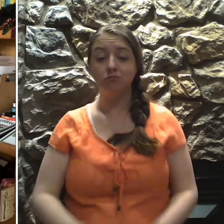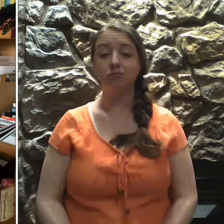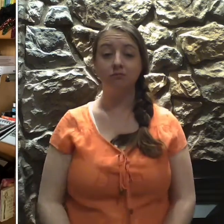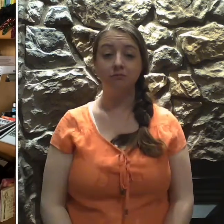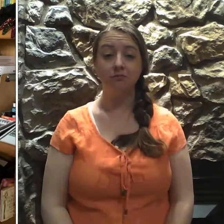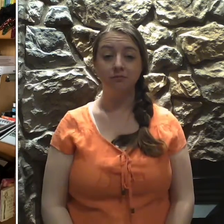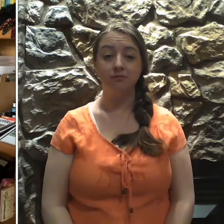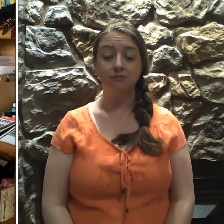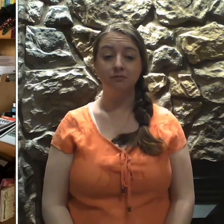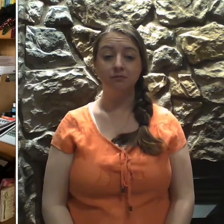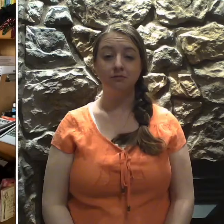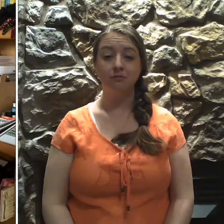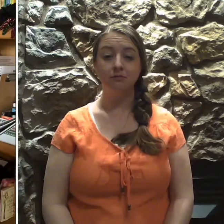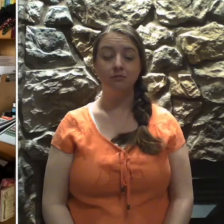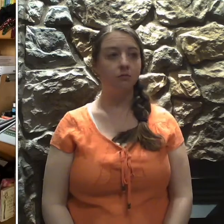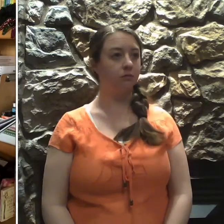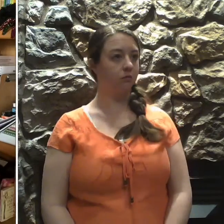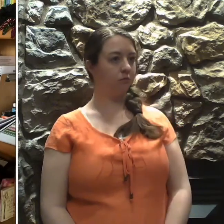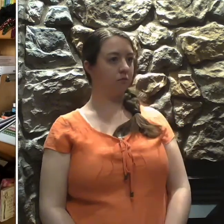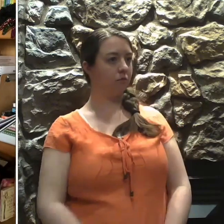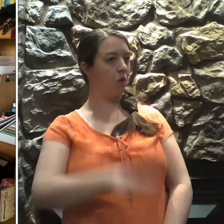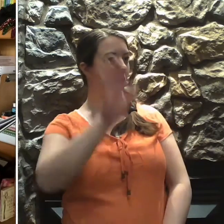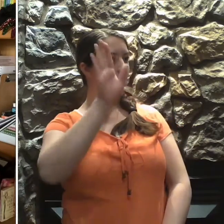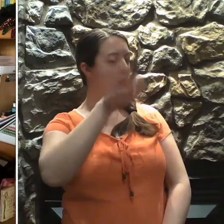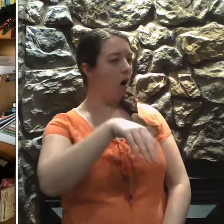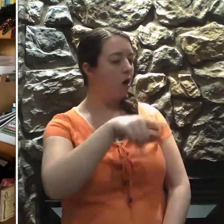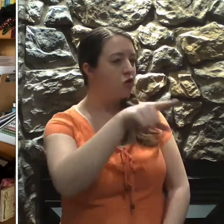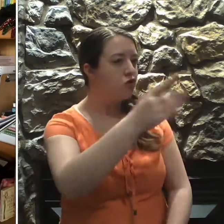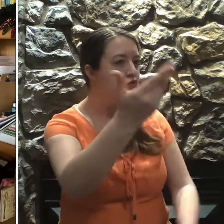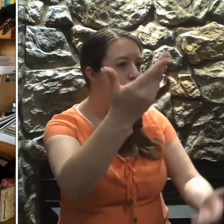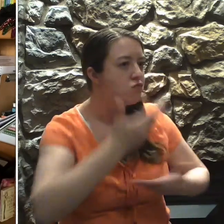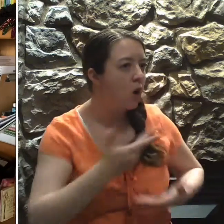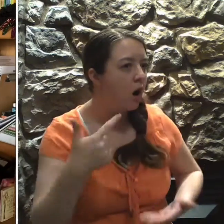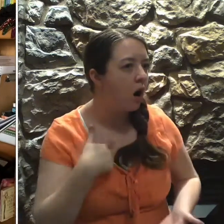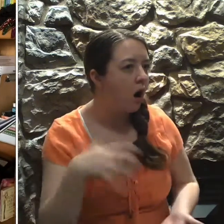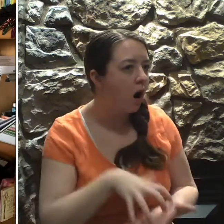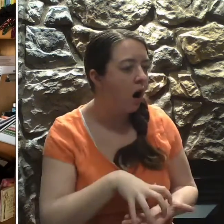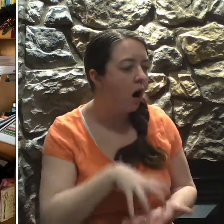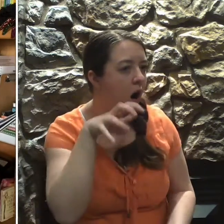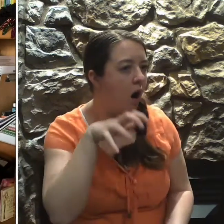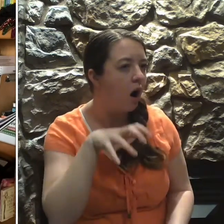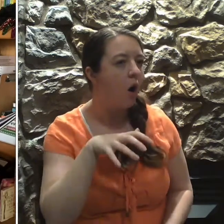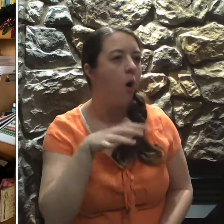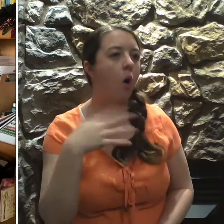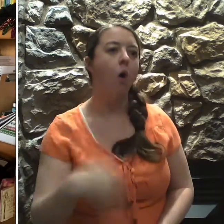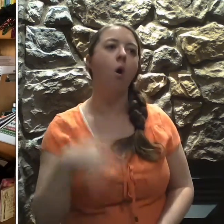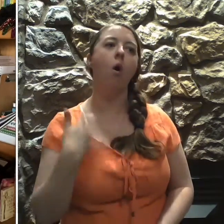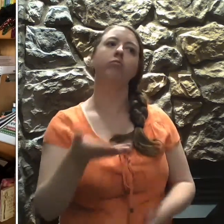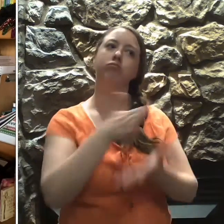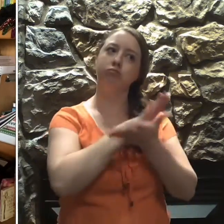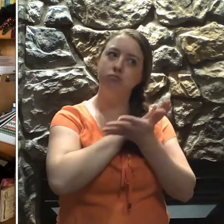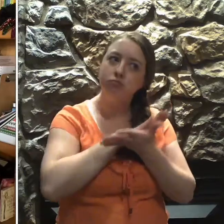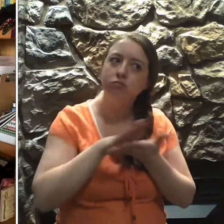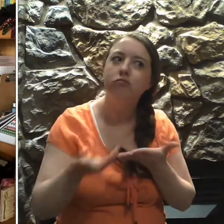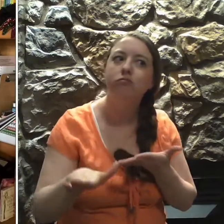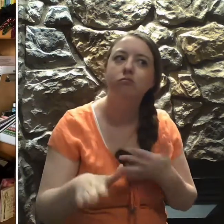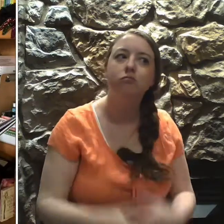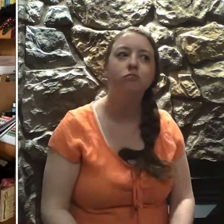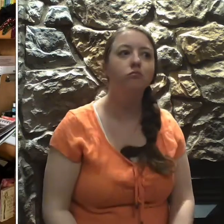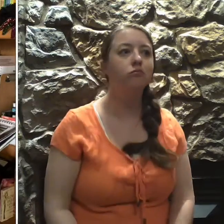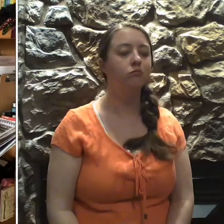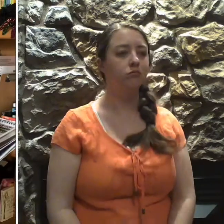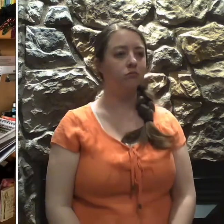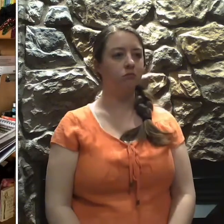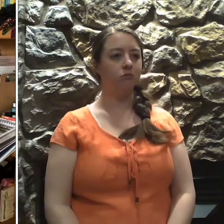You brought me some cake, said Stillwater. That was very nice of you. Is it